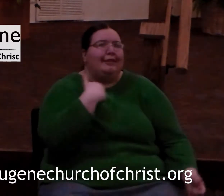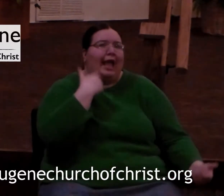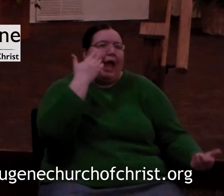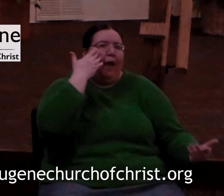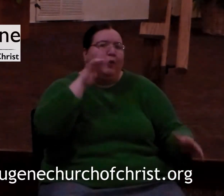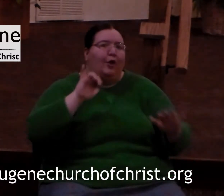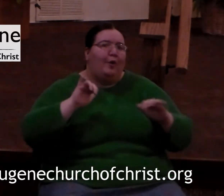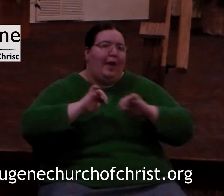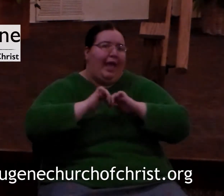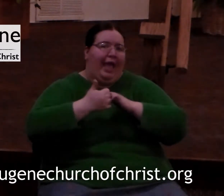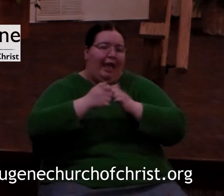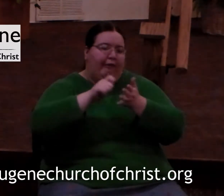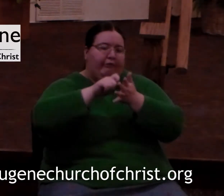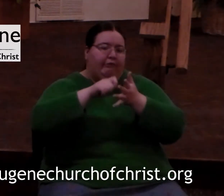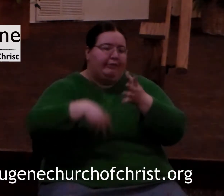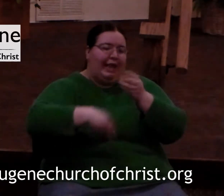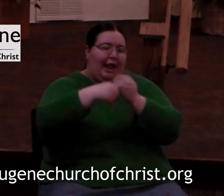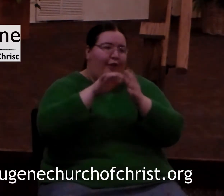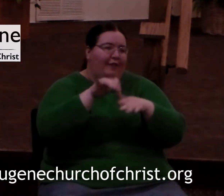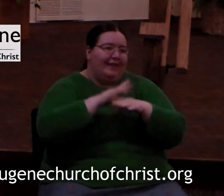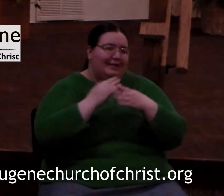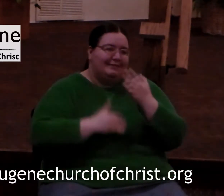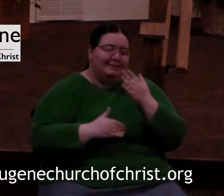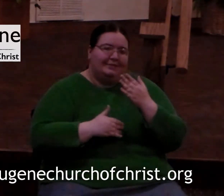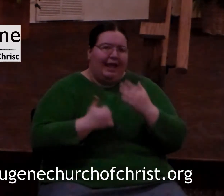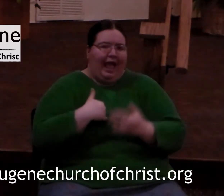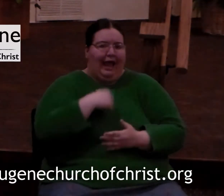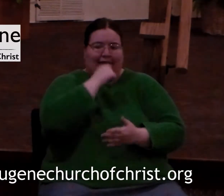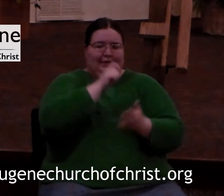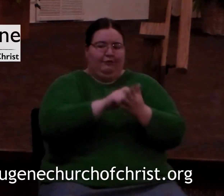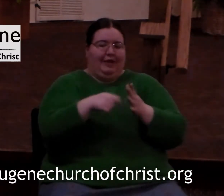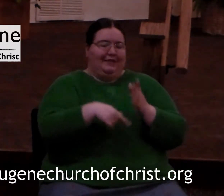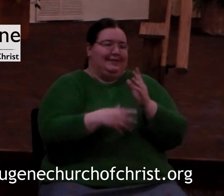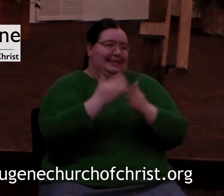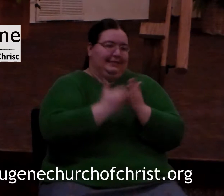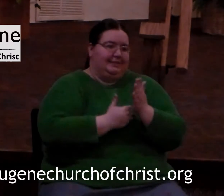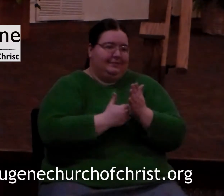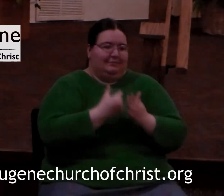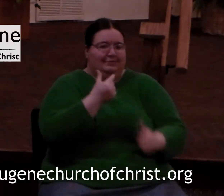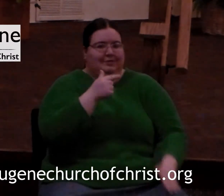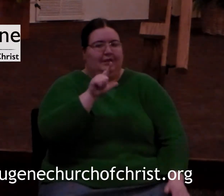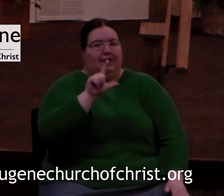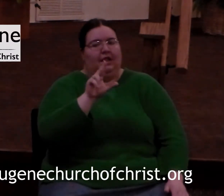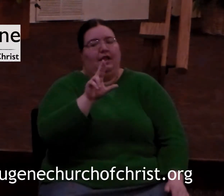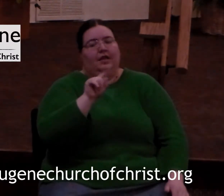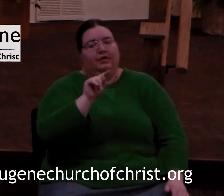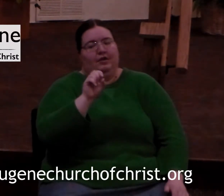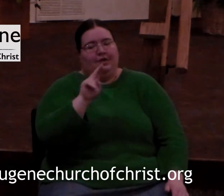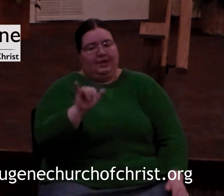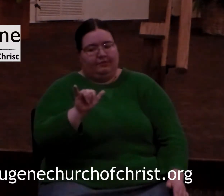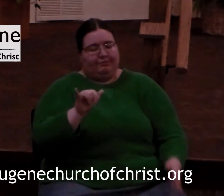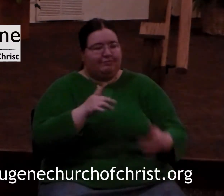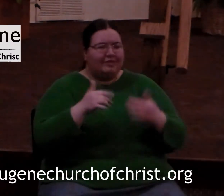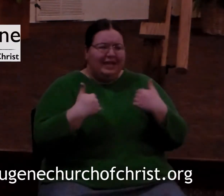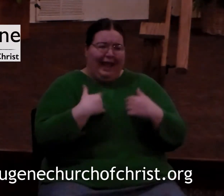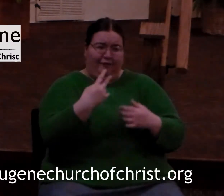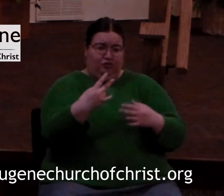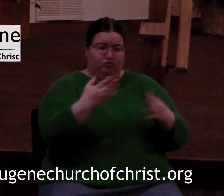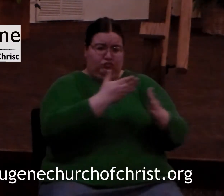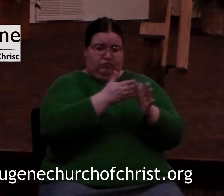I did not write the list. The list was not cleared with me. Gluttony. Now, there are two sides to this. Okay, we will defend it, and then we will go